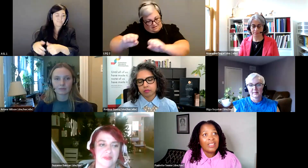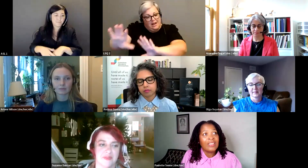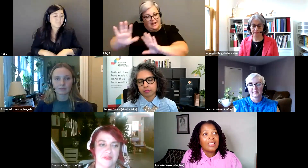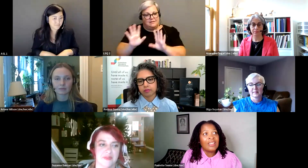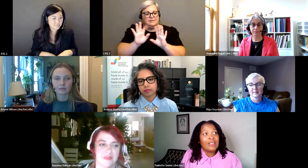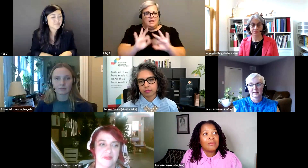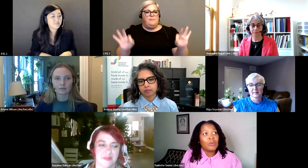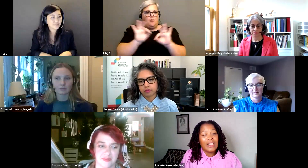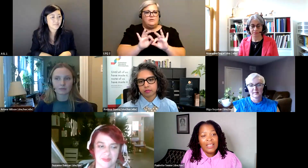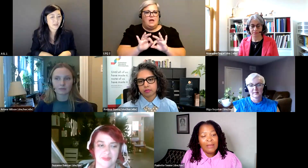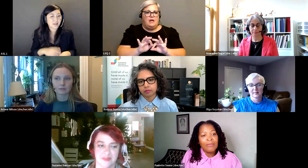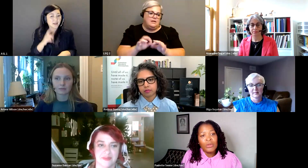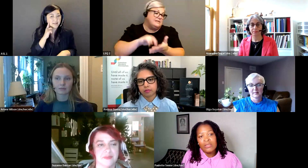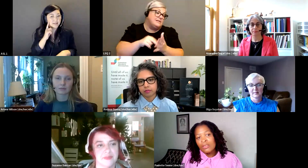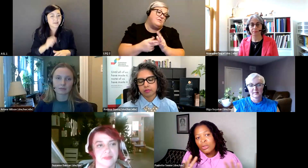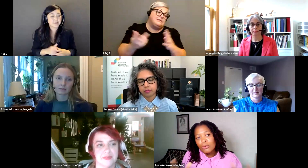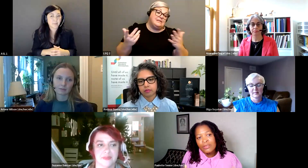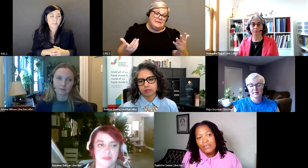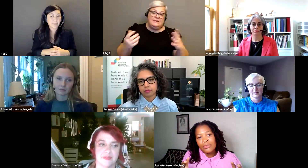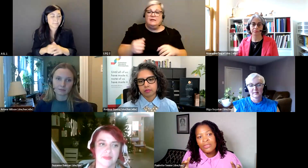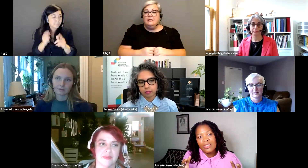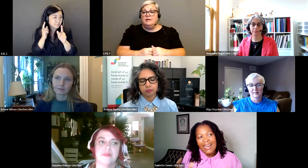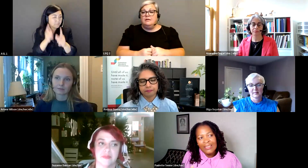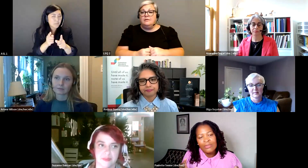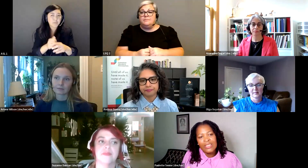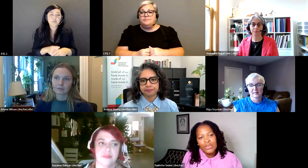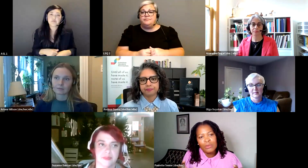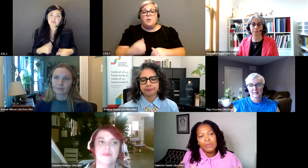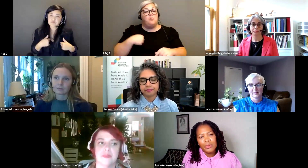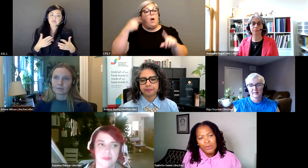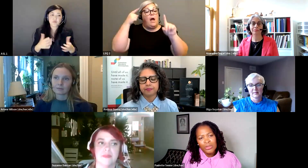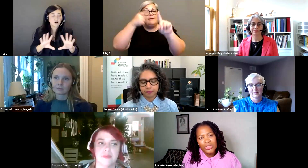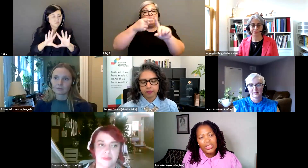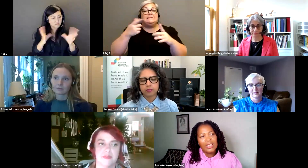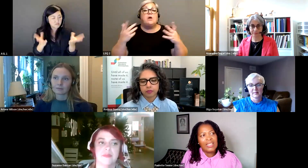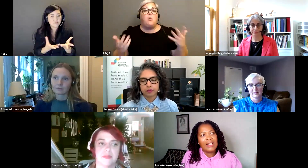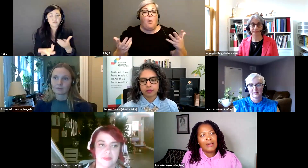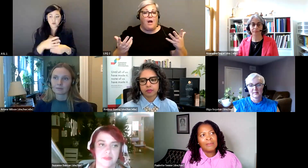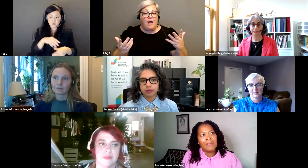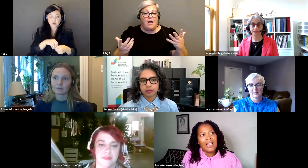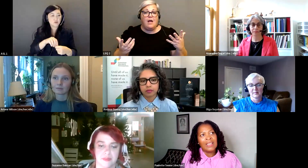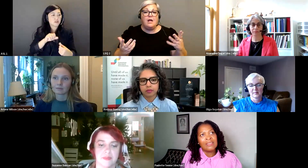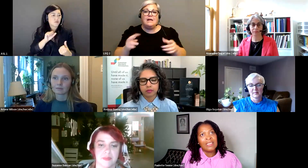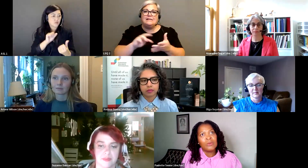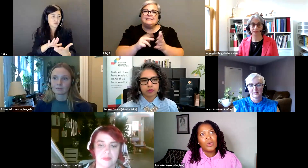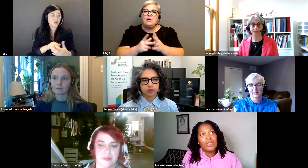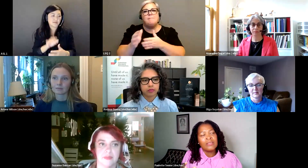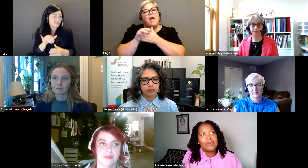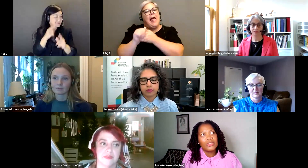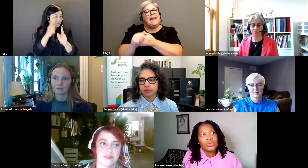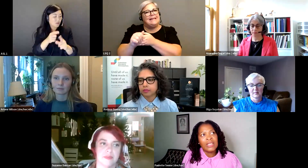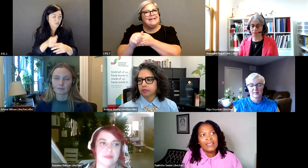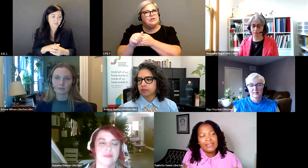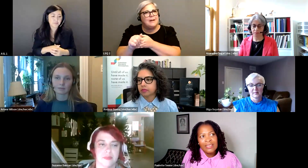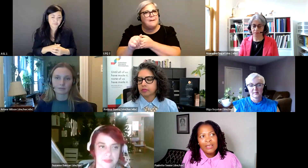the day, what I aim for is an inclusive kind of leadership approach, and wanting